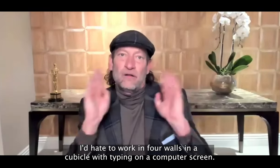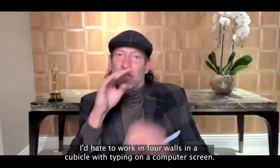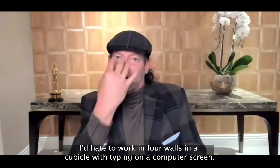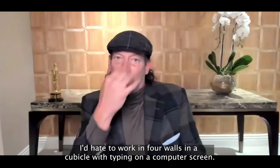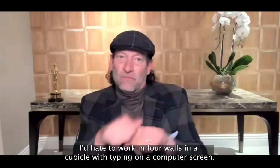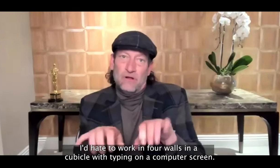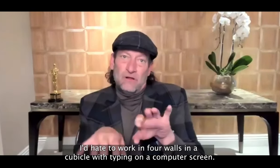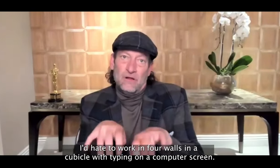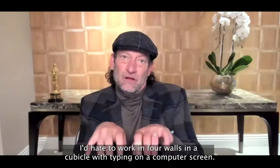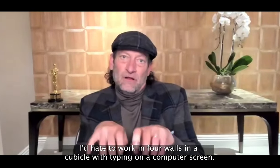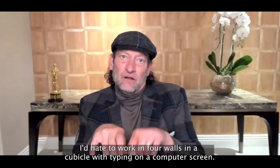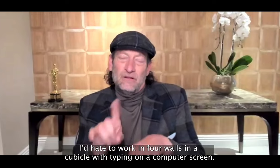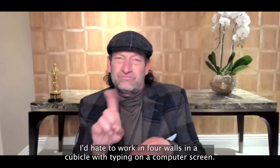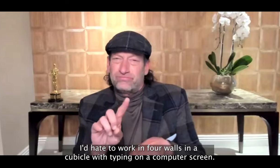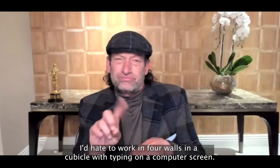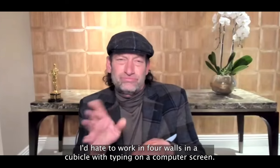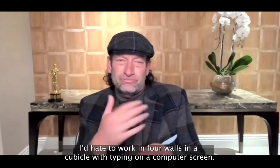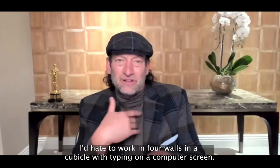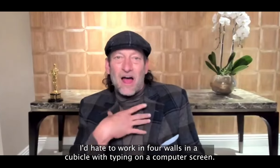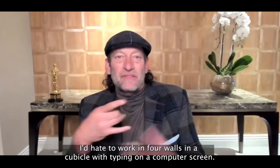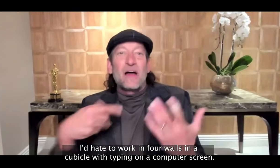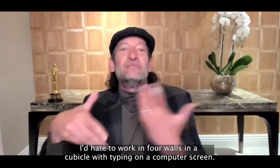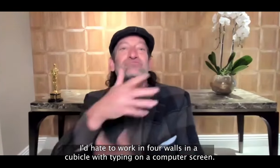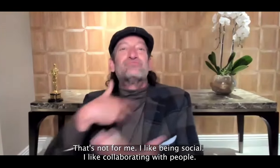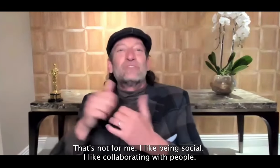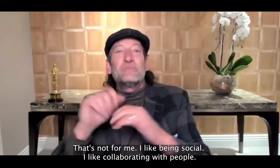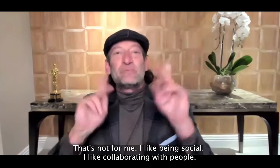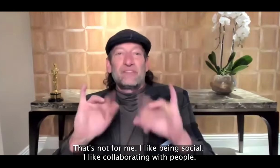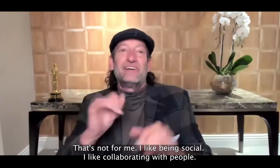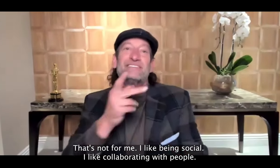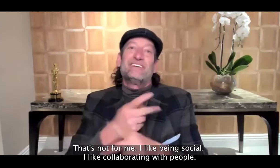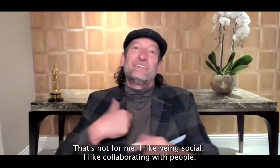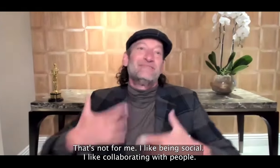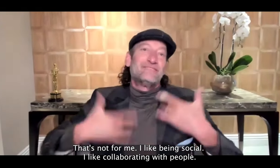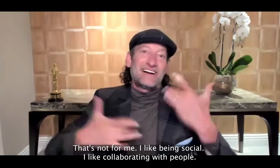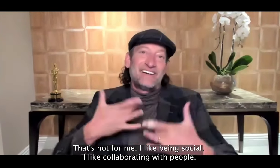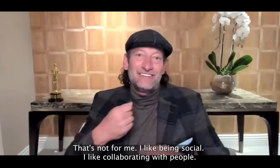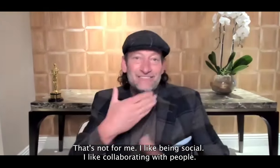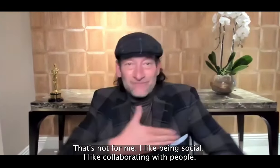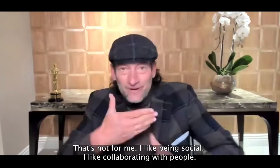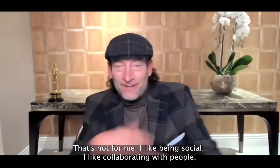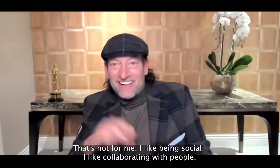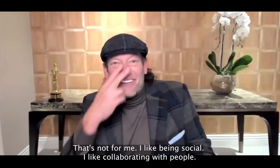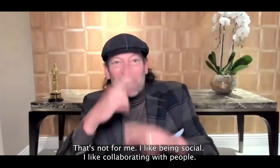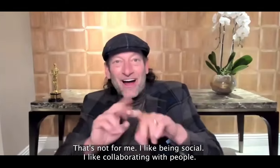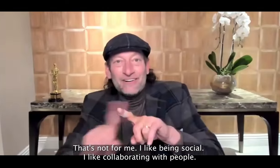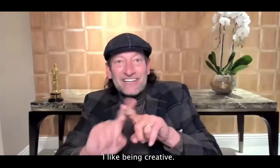work in four walls in a cubicle typing on a computer screen. That's not for me. I like being social. I like collaborating with people. I like